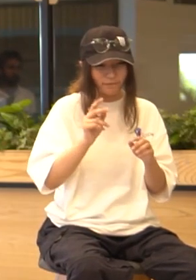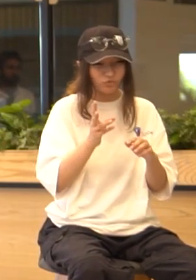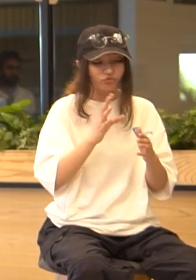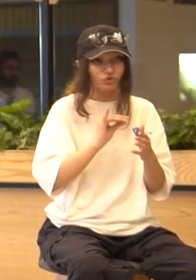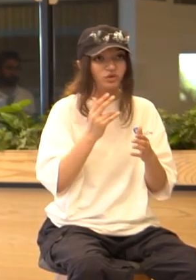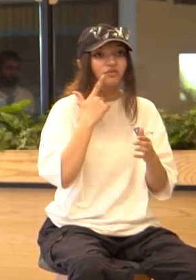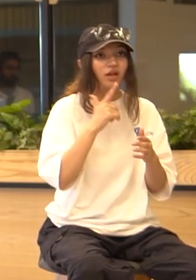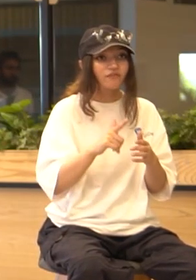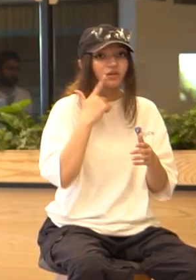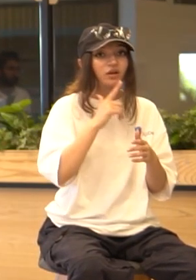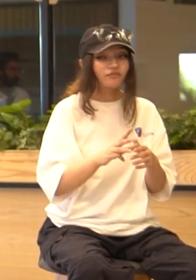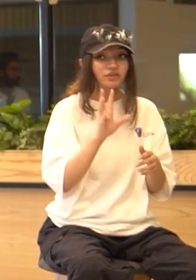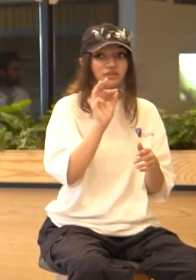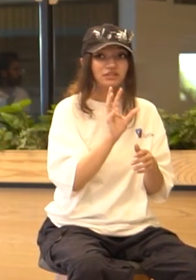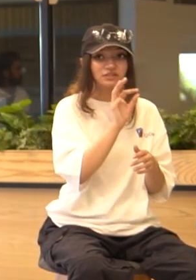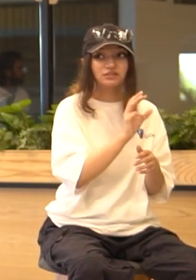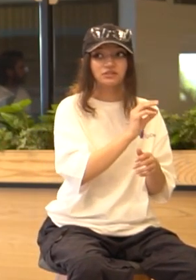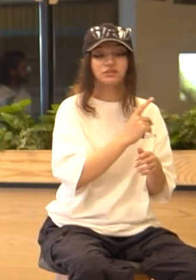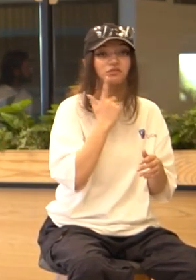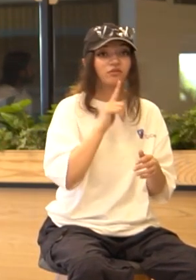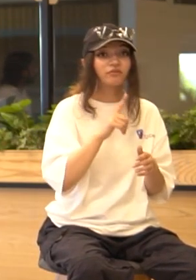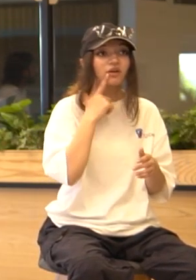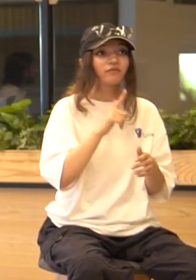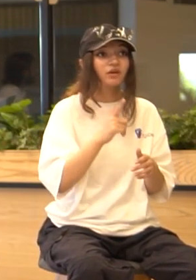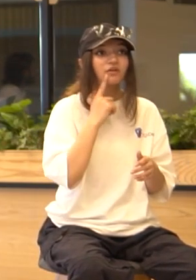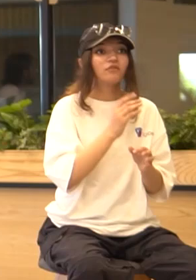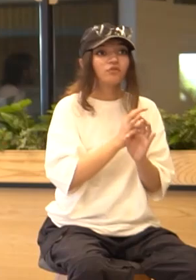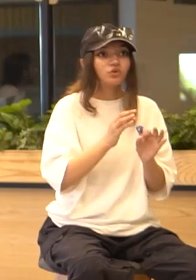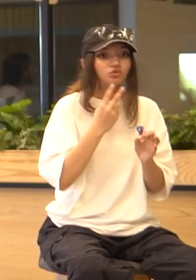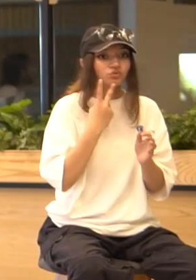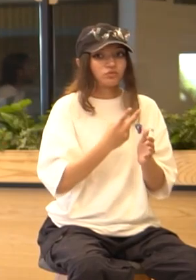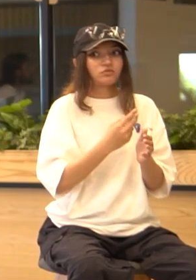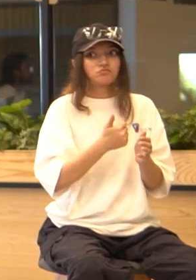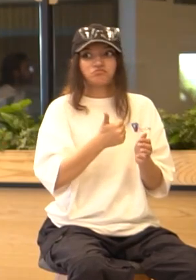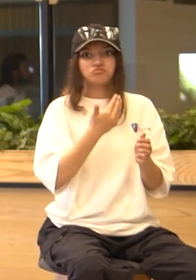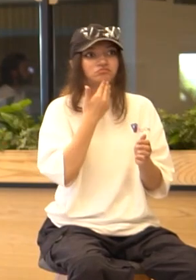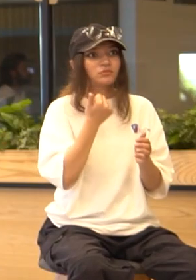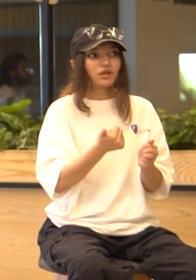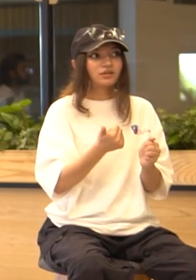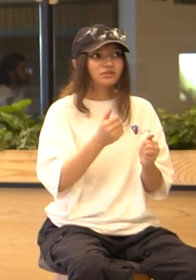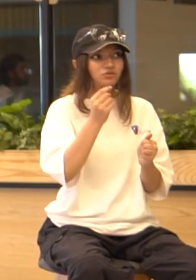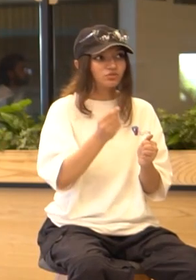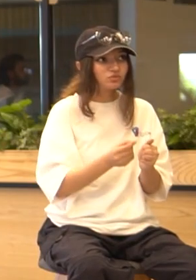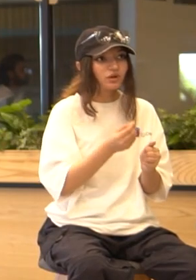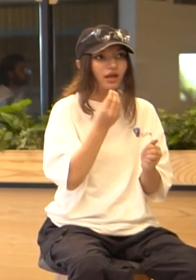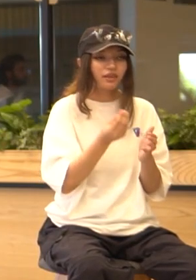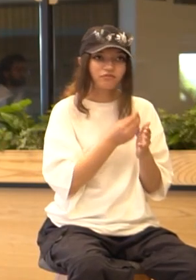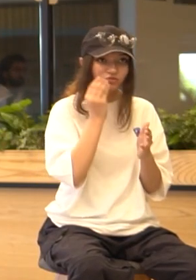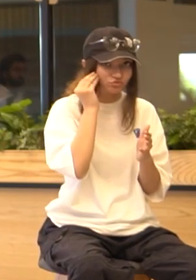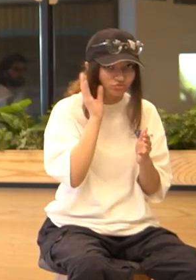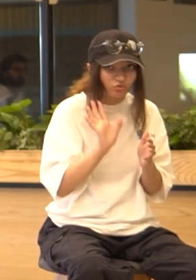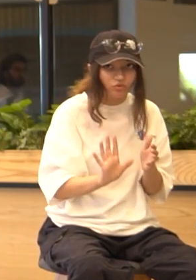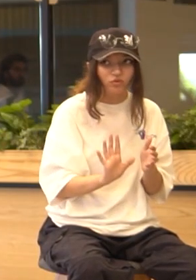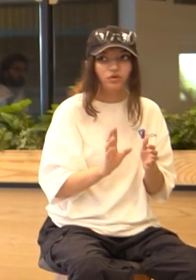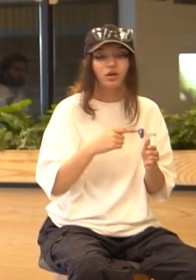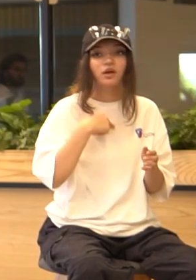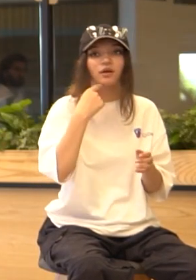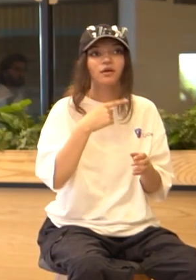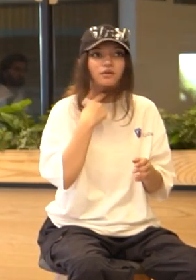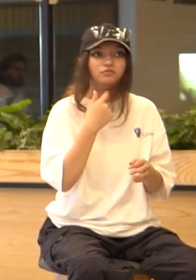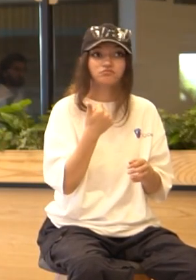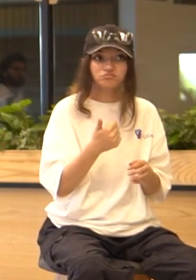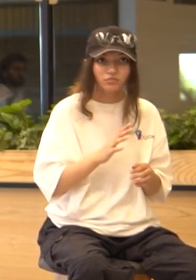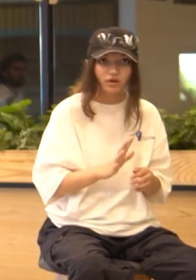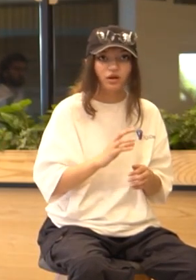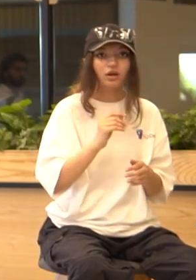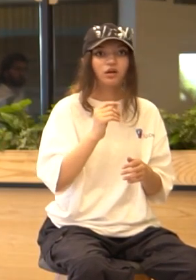3-4 weeks down the line, I was just good at it. I had the Urdu alphabets at the tip of my tongue. I could relate